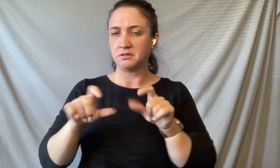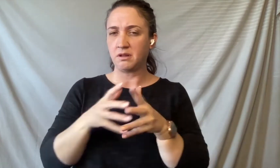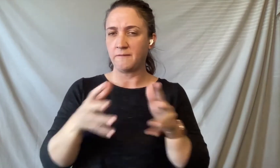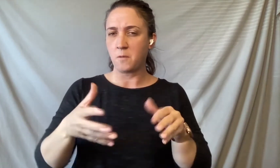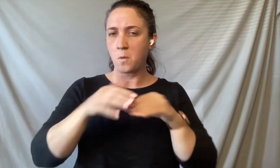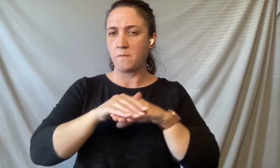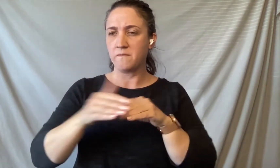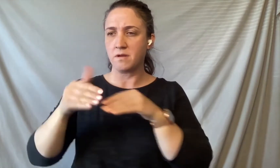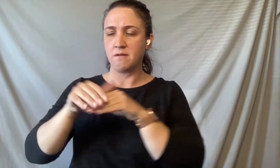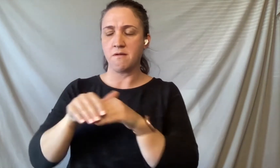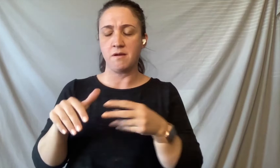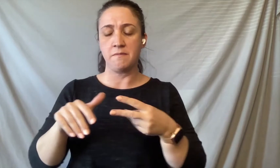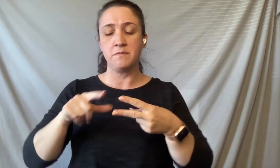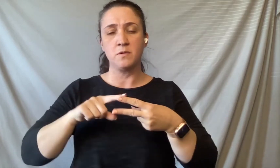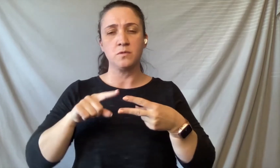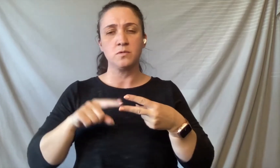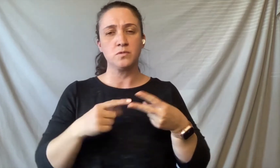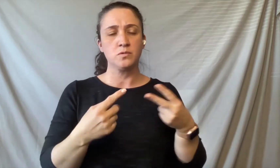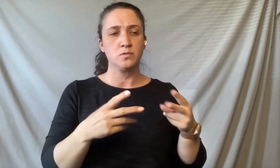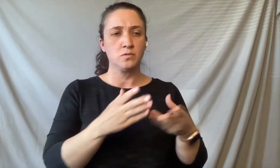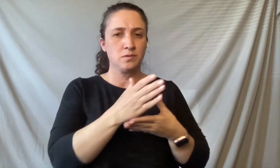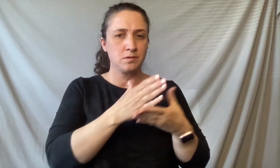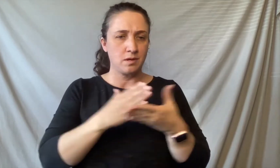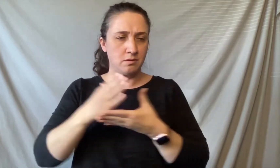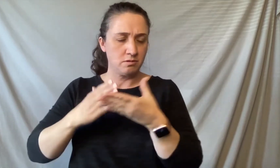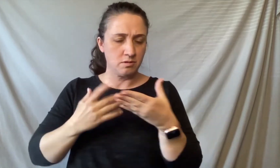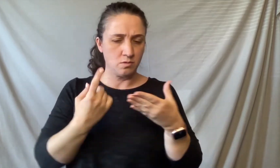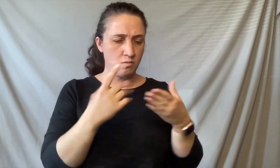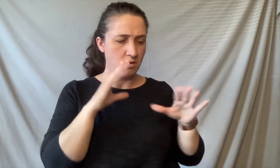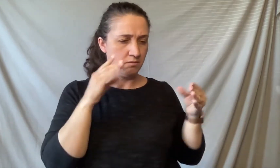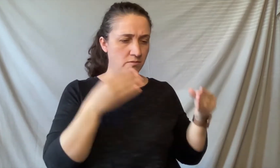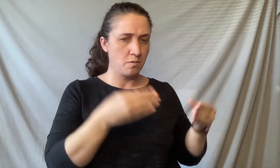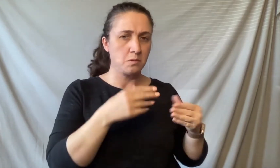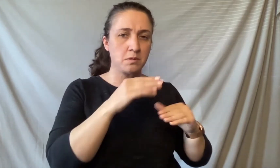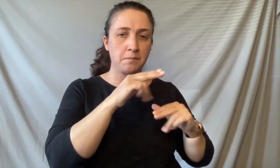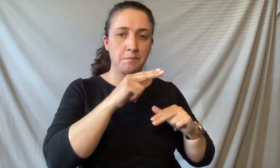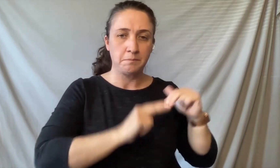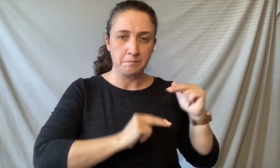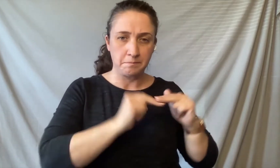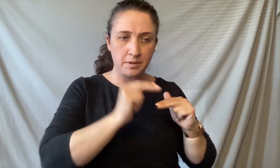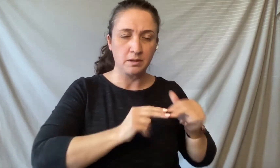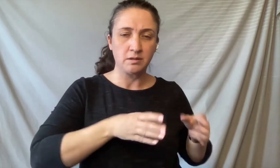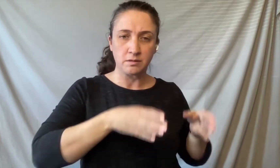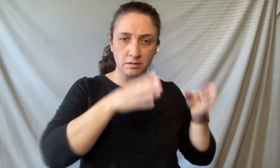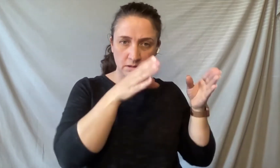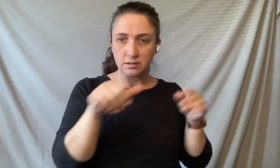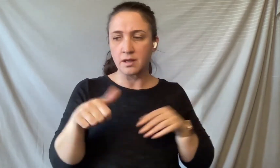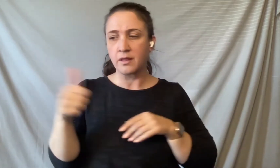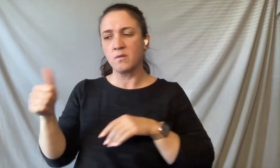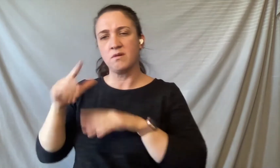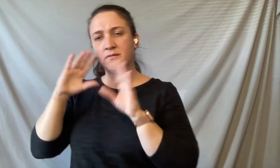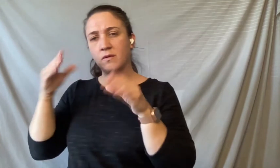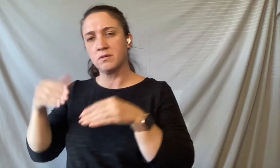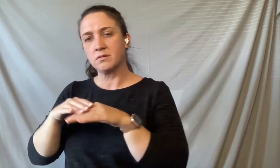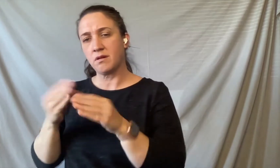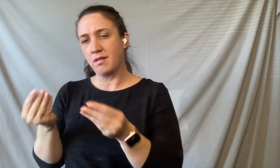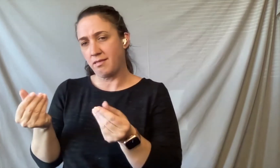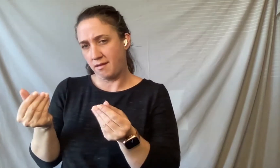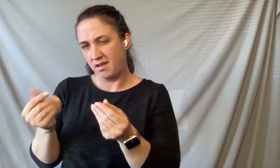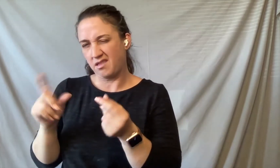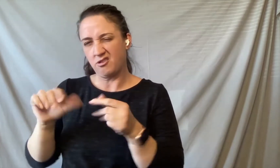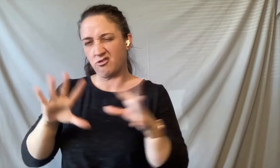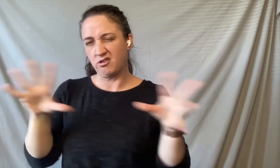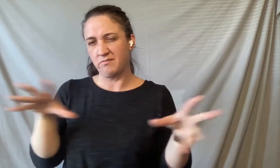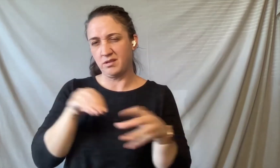about one was more focused on buildings and the other one on land, that should have all been